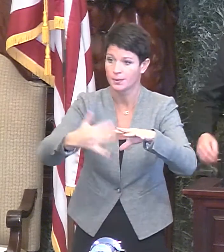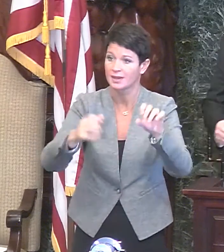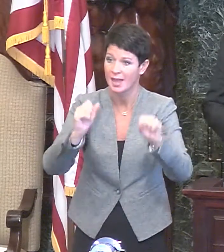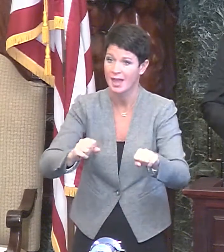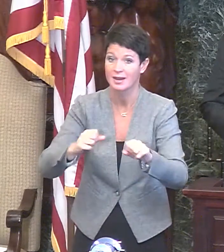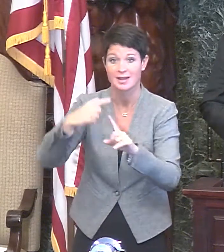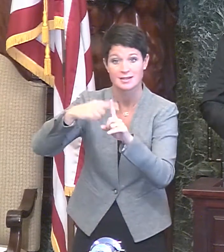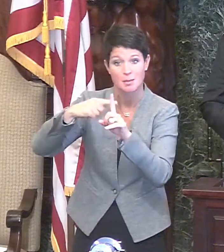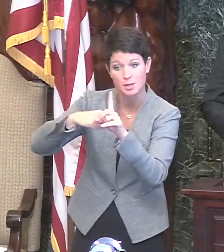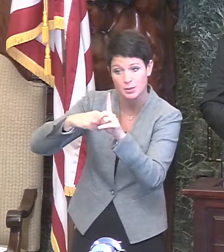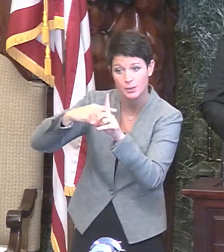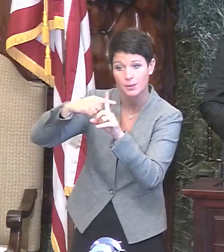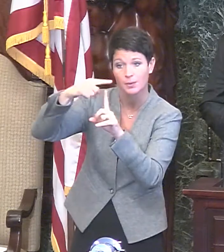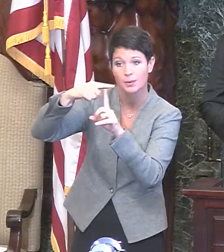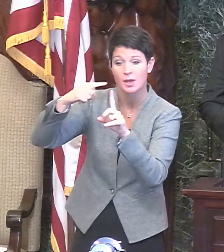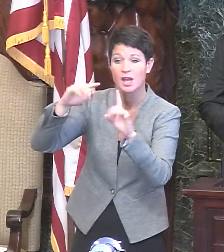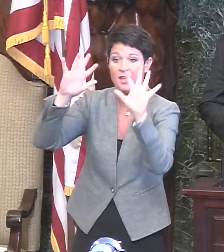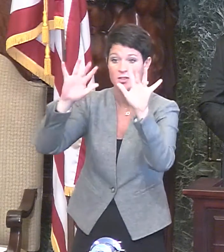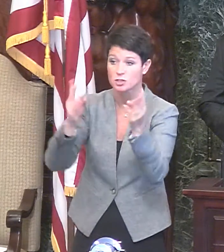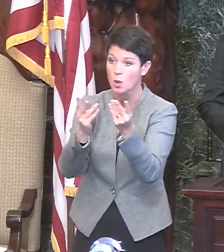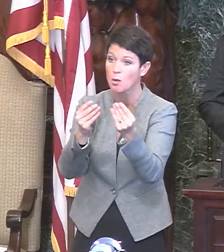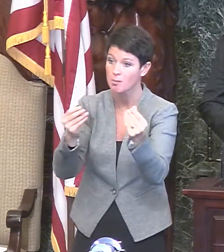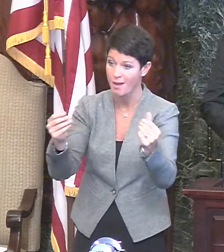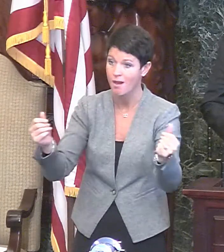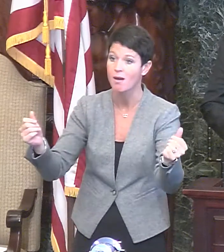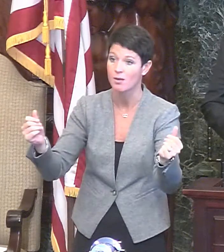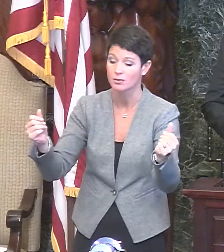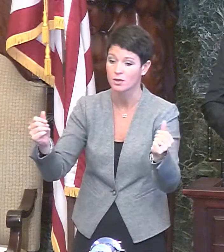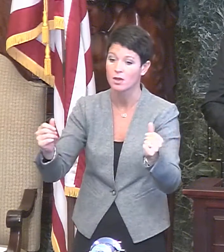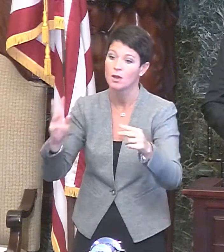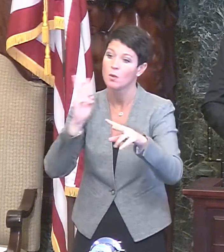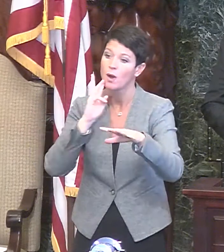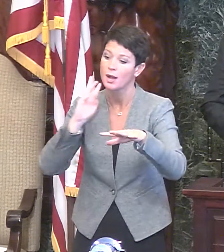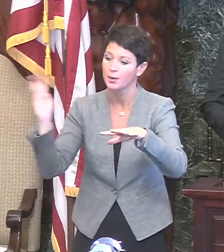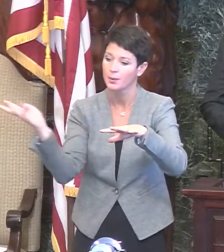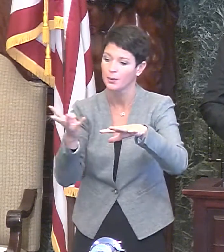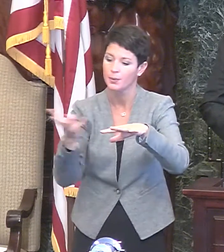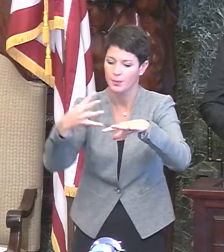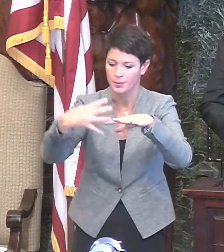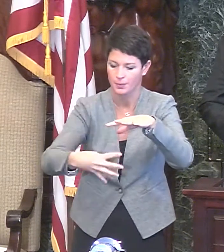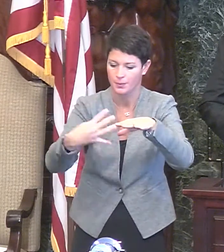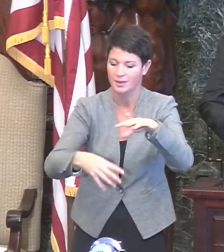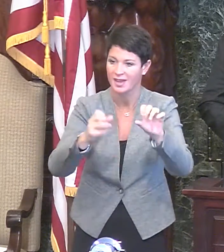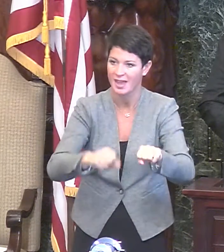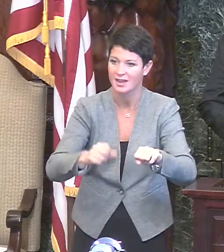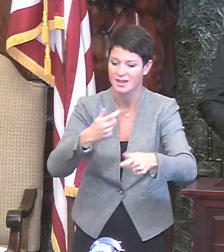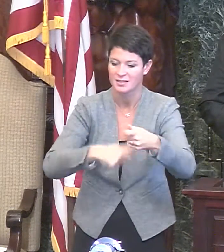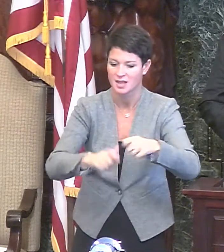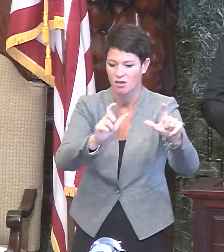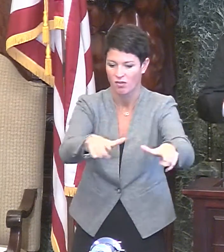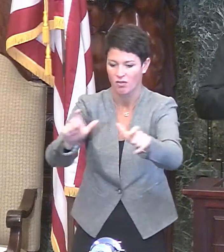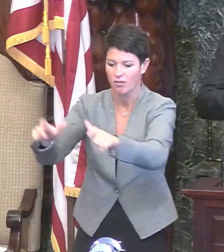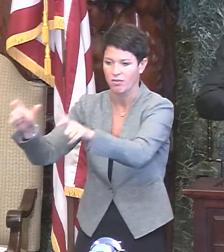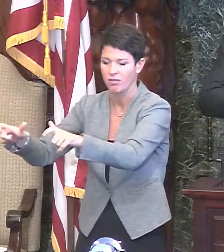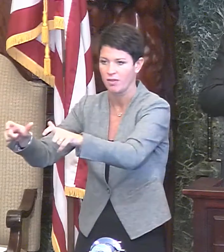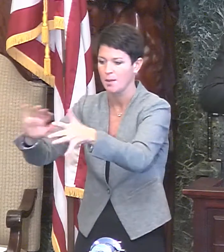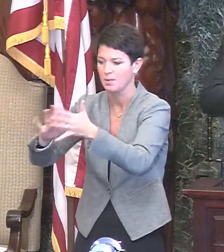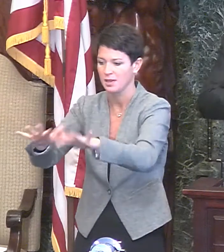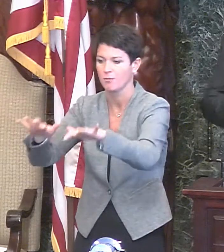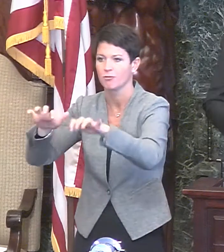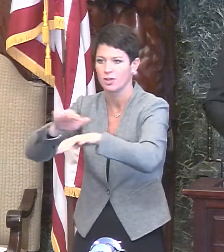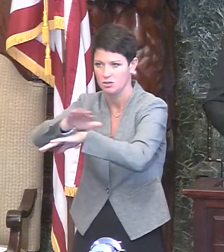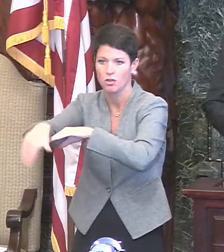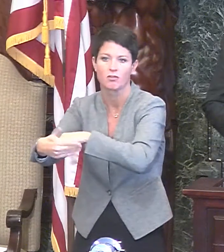temperatures rise and the snow begins to melt, so that the water can then go down the drain versus puddling in the street and possibly